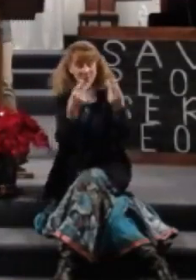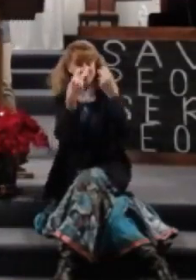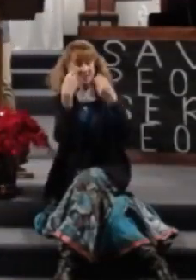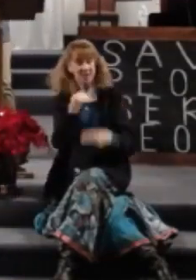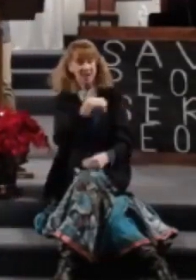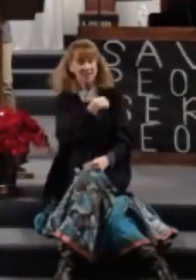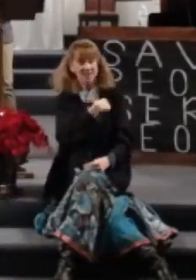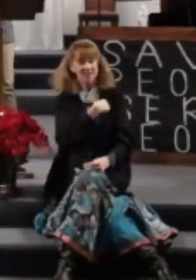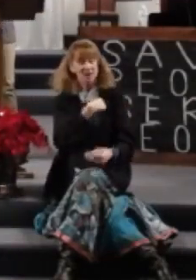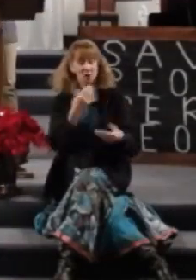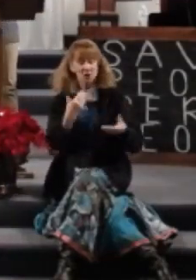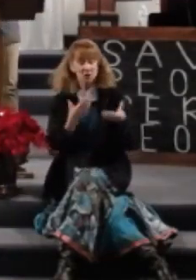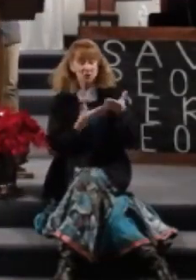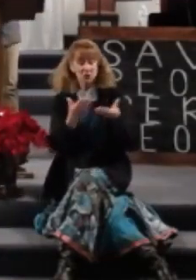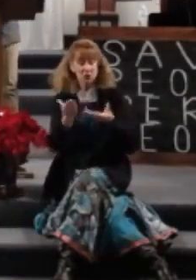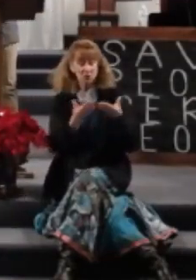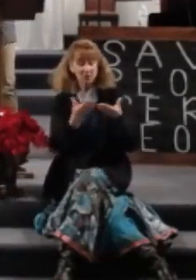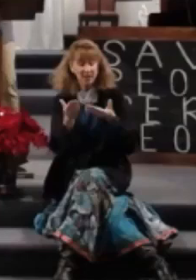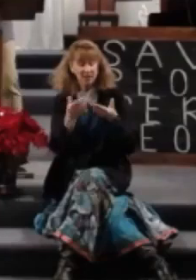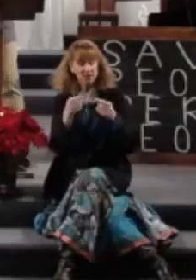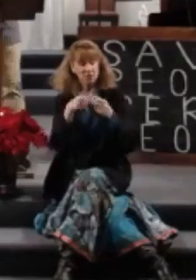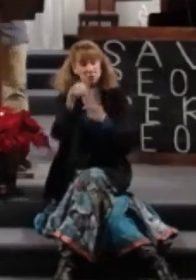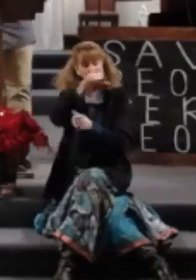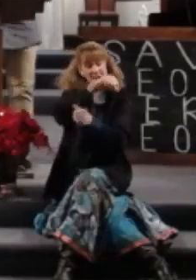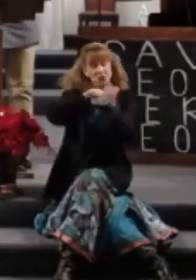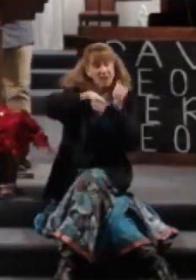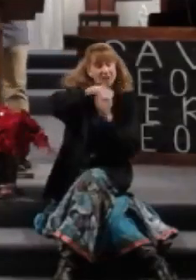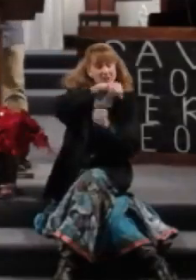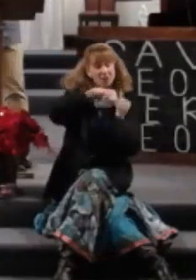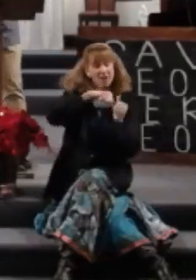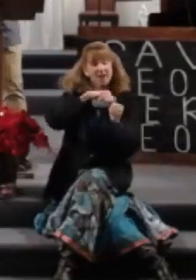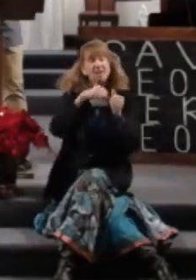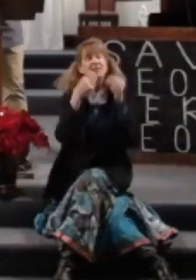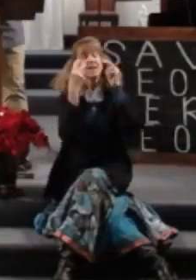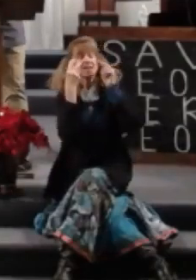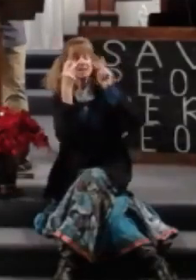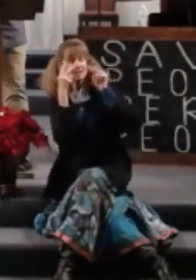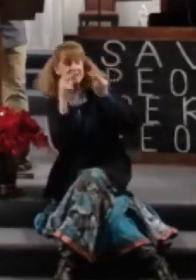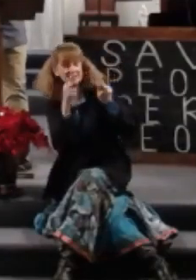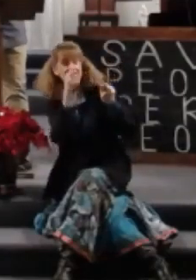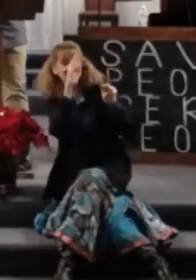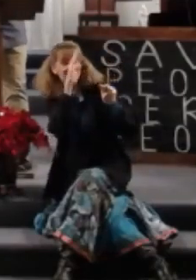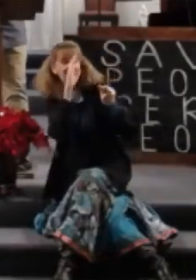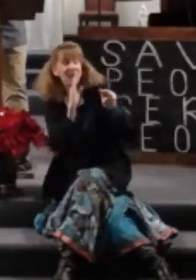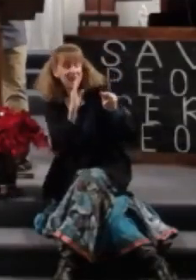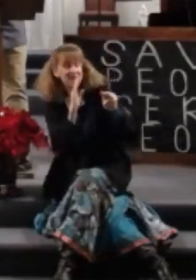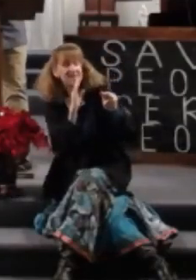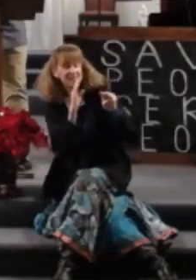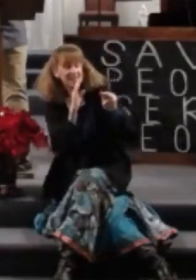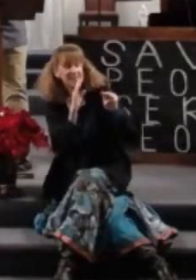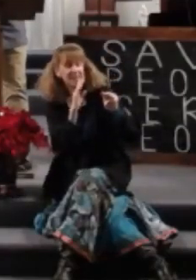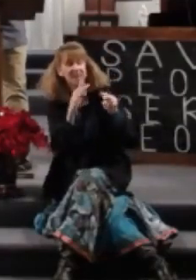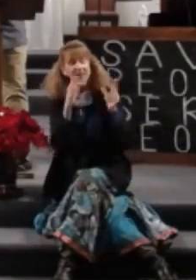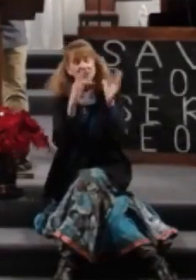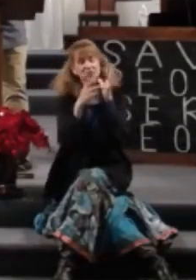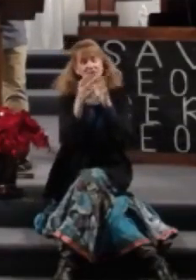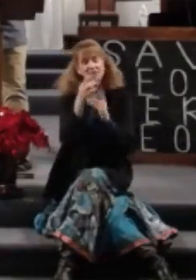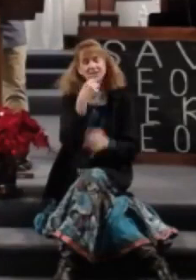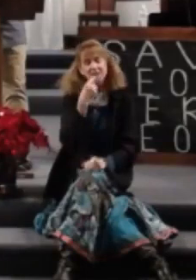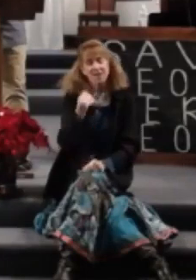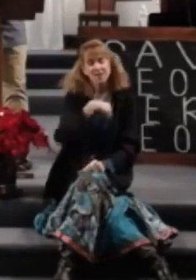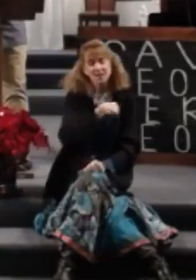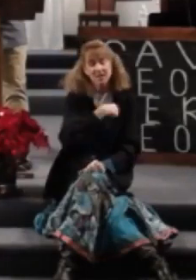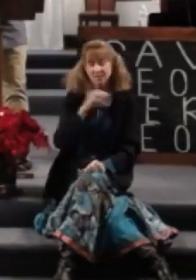being servants to others and to each other, they see God. And Jesus tells us in Matthew